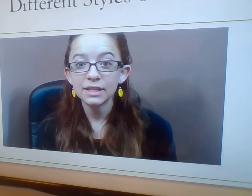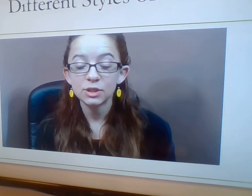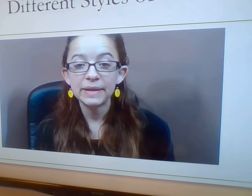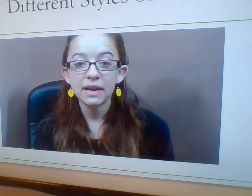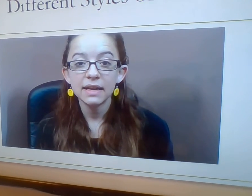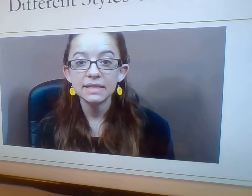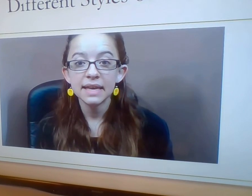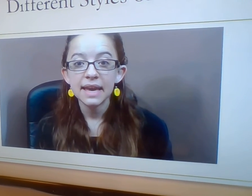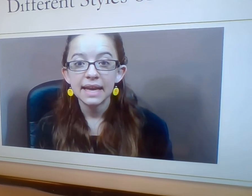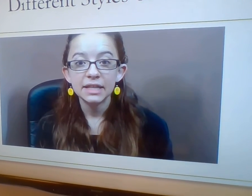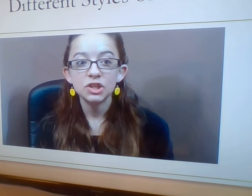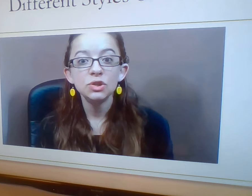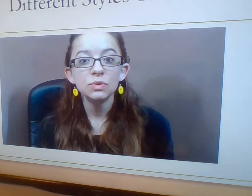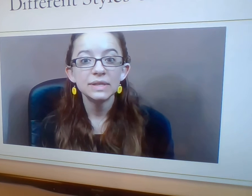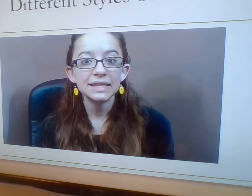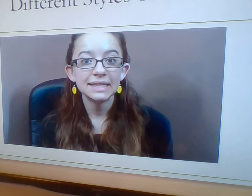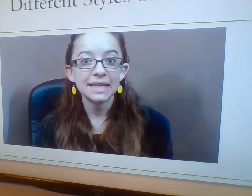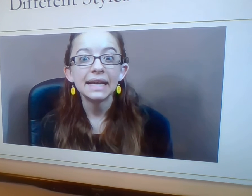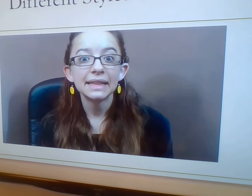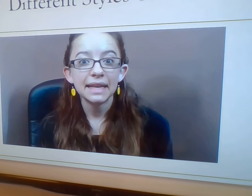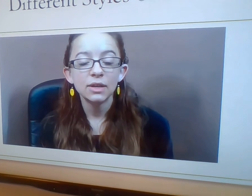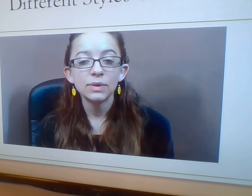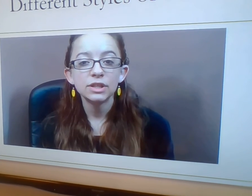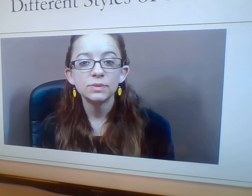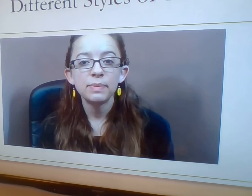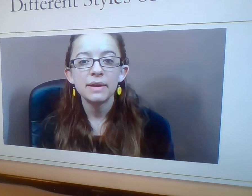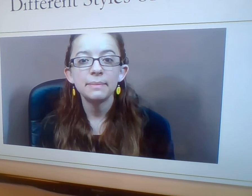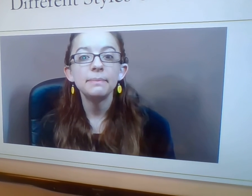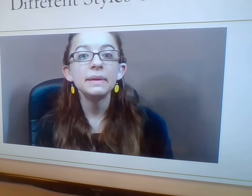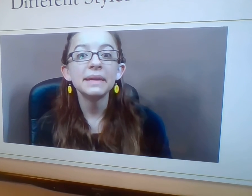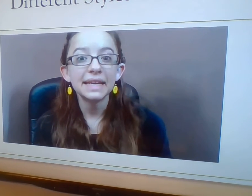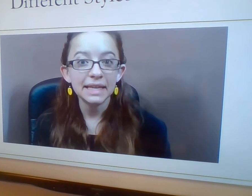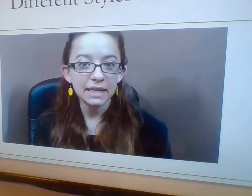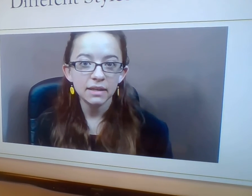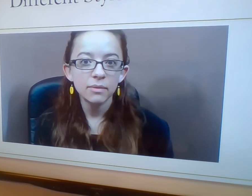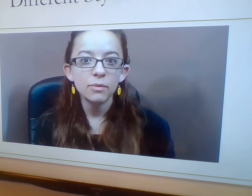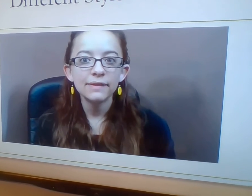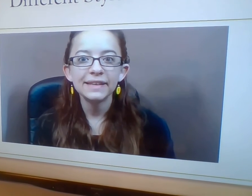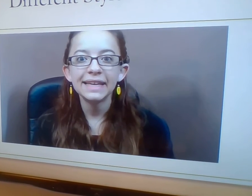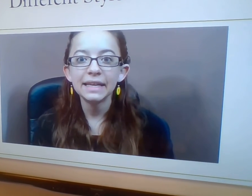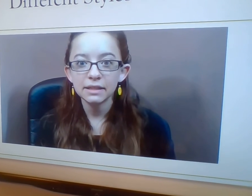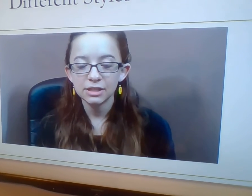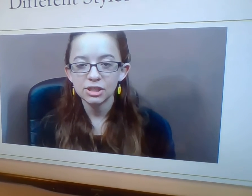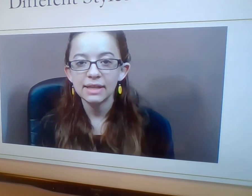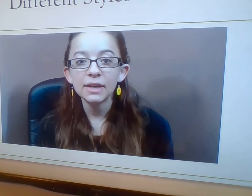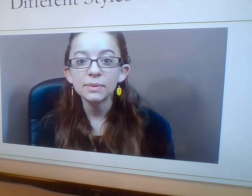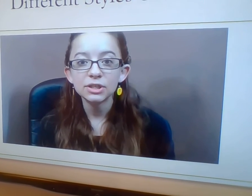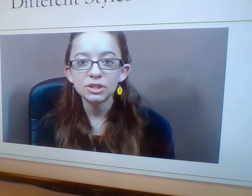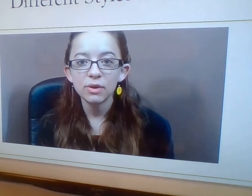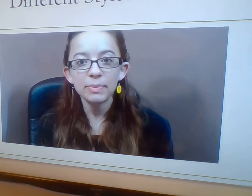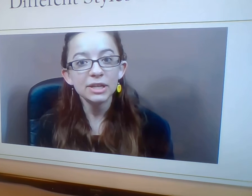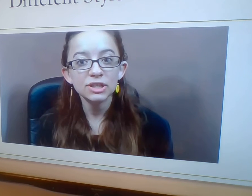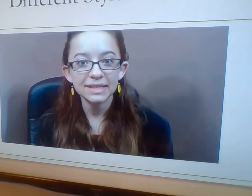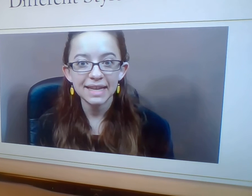English because it's using sign language but mimicking more of the English language. So Pidgin Sign